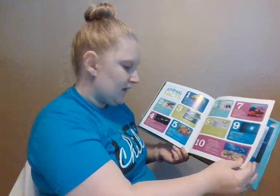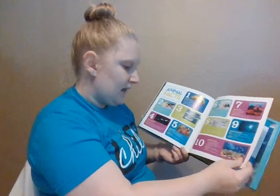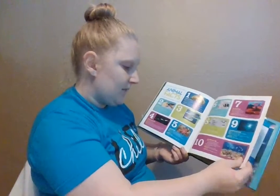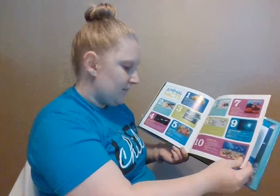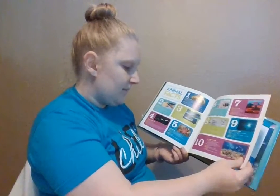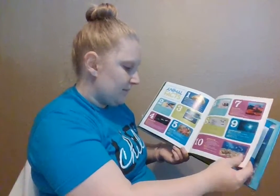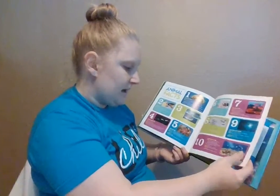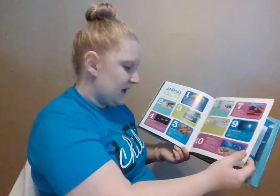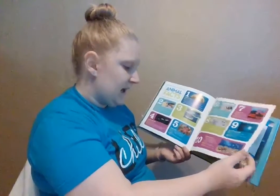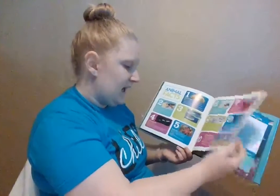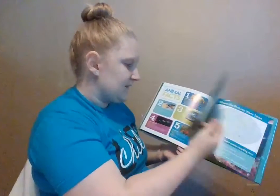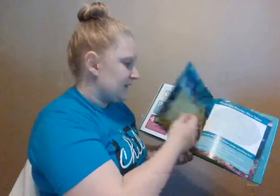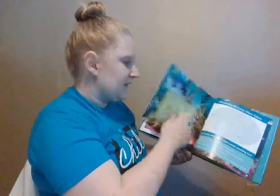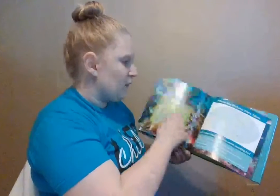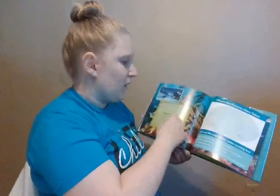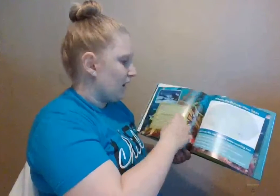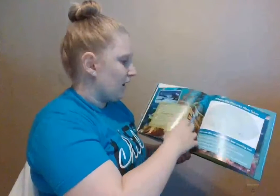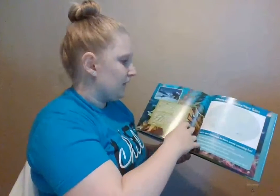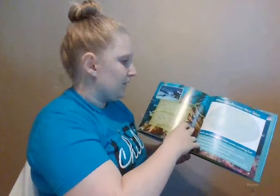lay many eggs in the water.